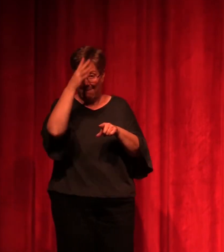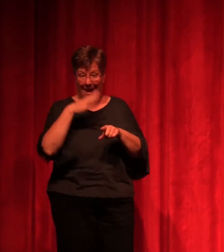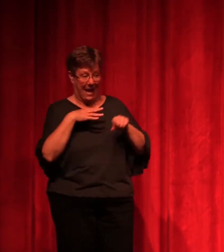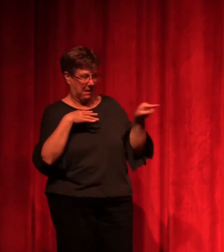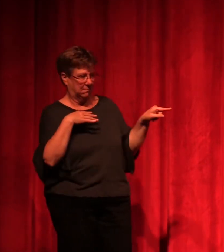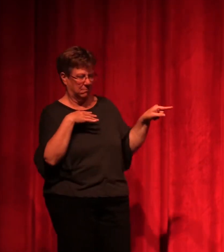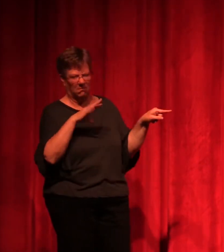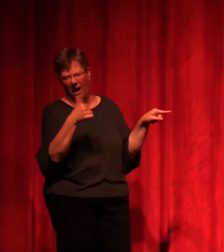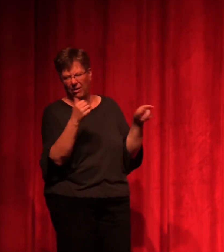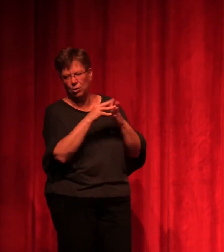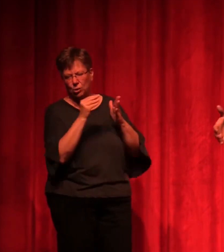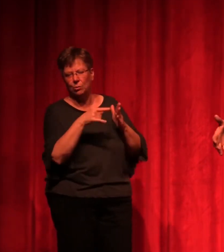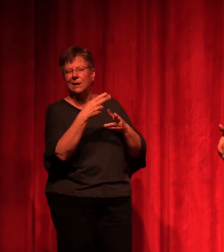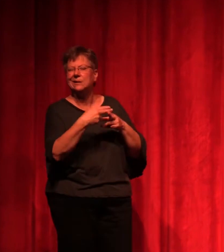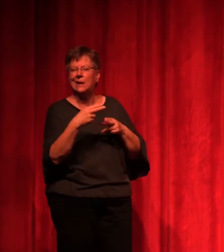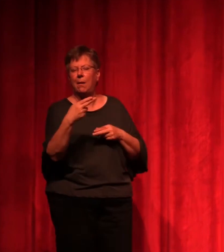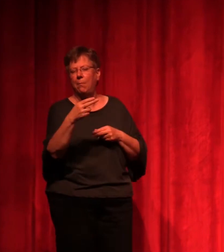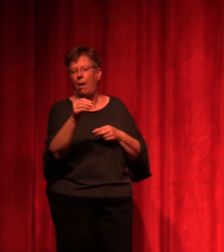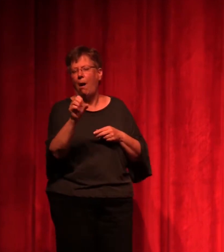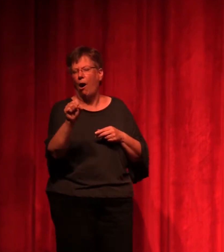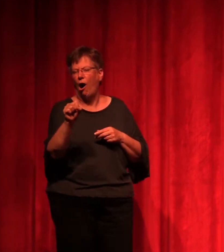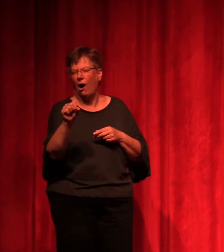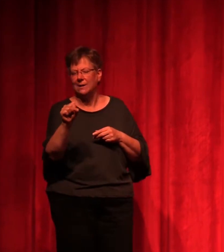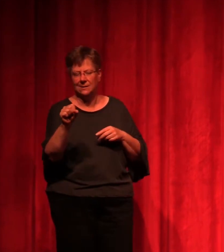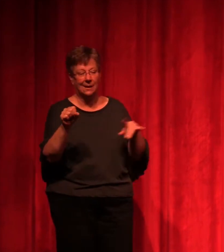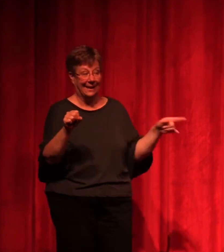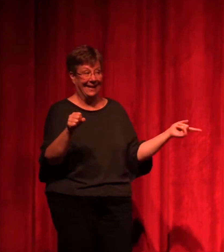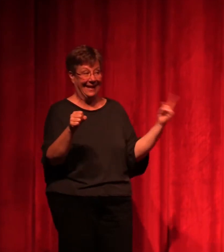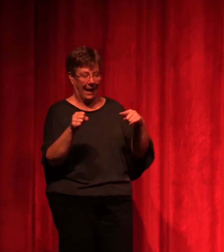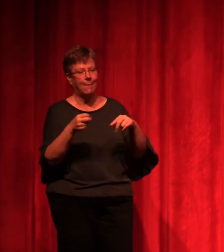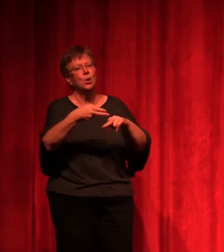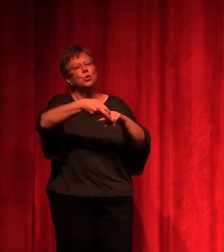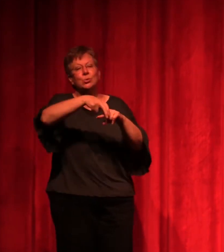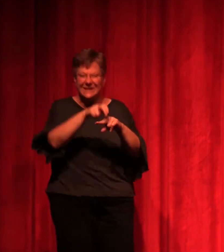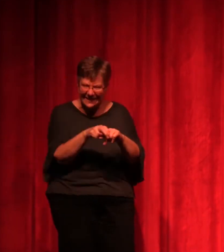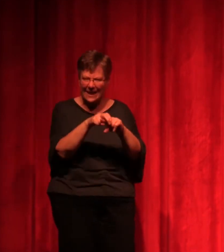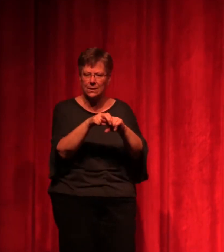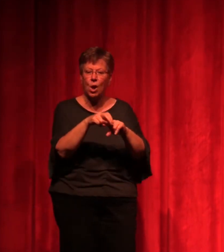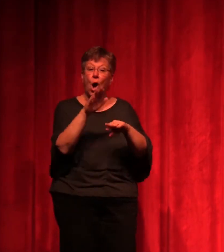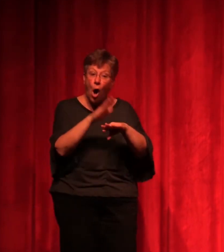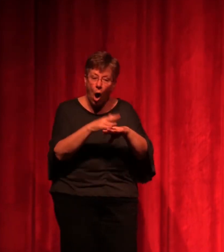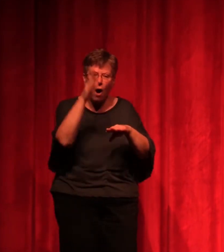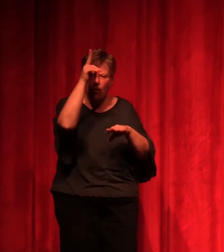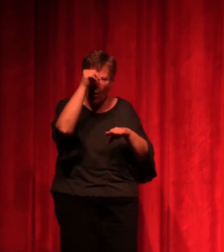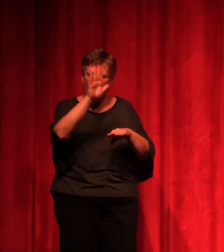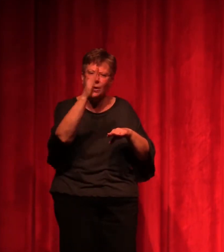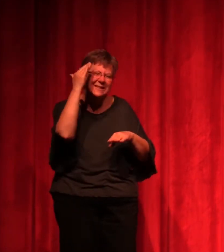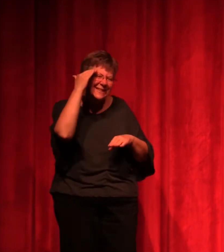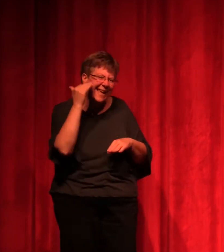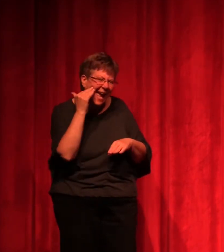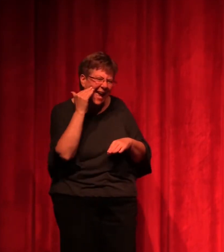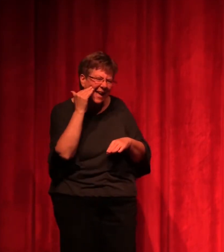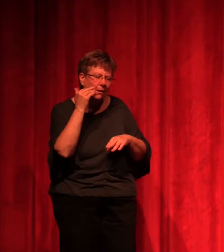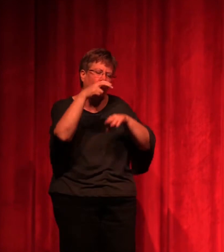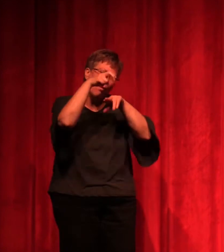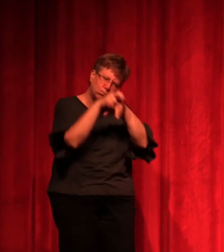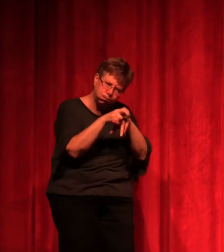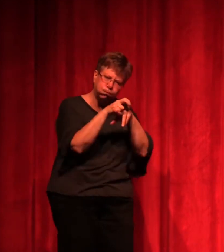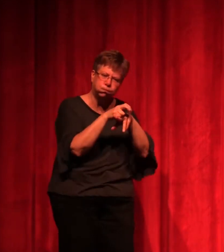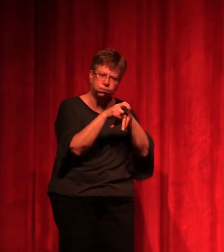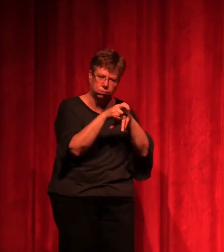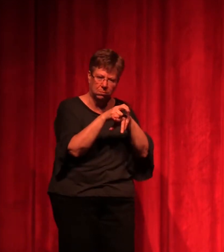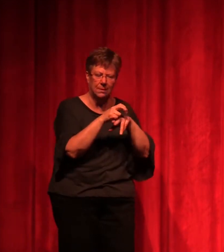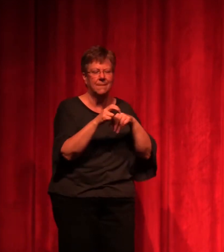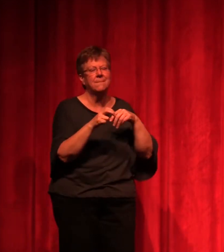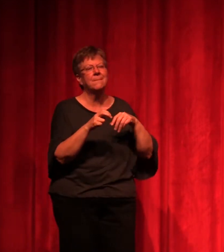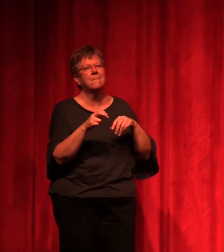Hoss. Everybody had a nickname. Hoss is a big guy. He'd come out, he'd sit on the head, and the horse would calm down, and you do that. And I thought that looked great. My problem